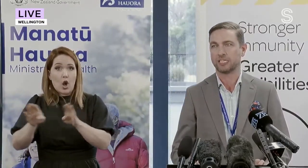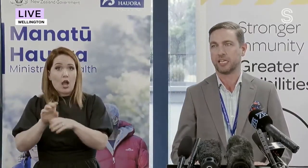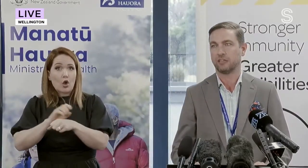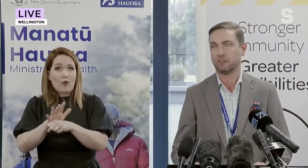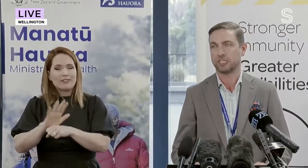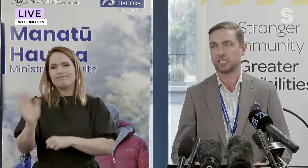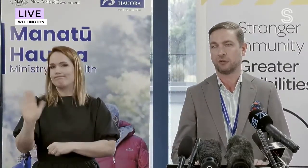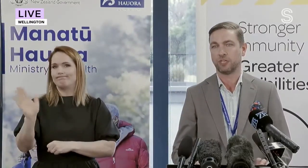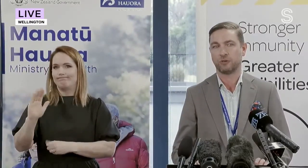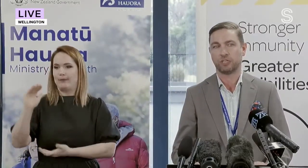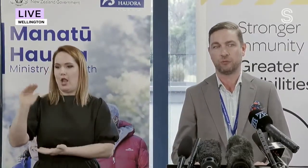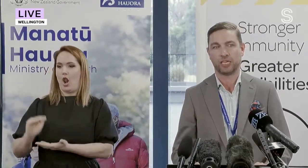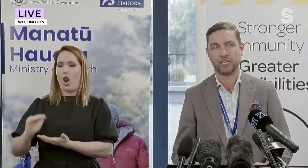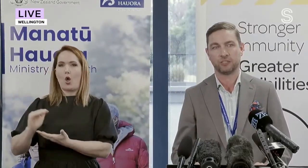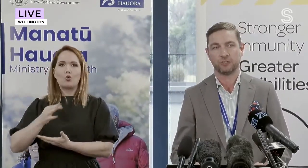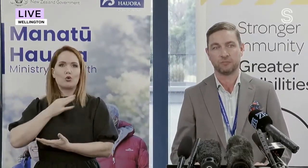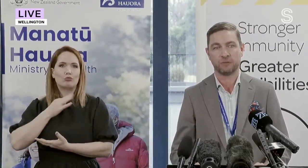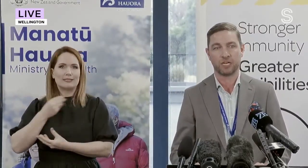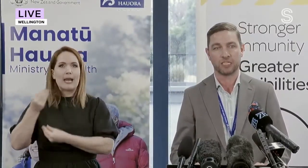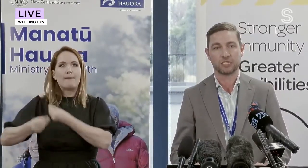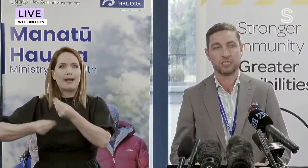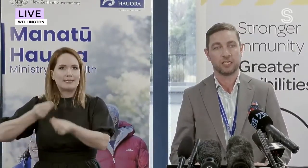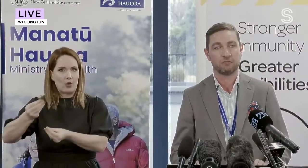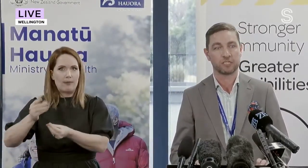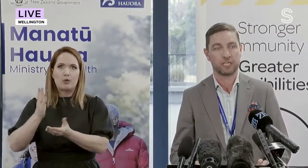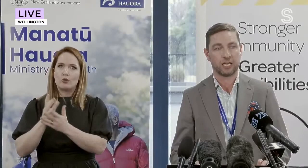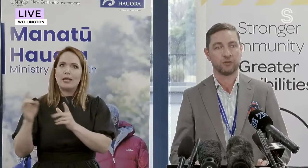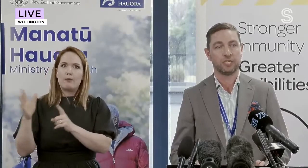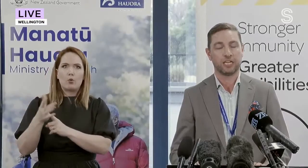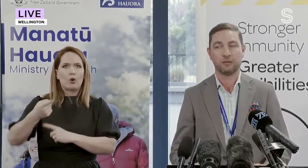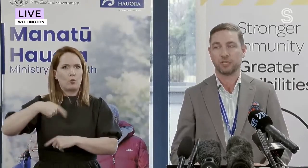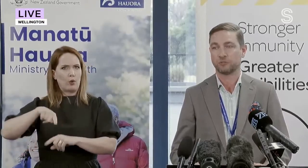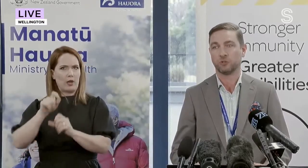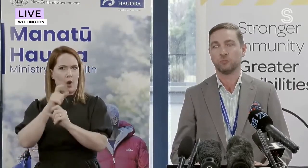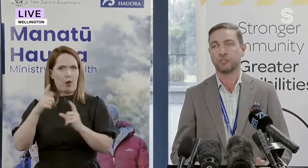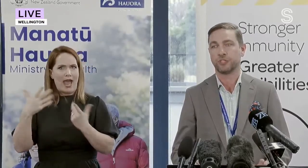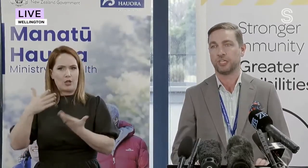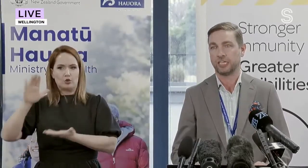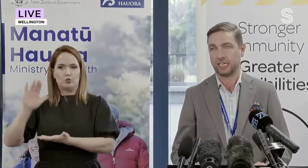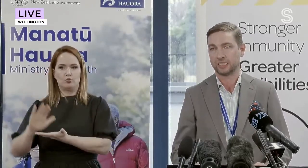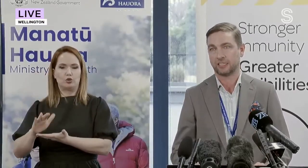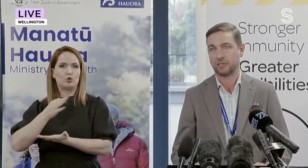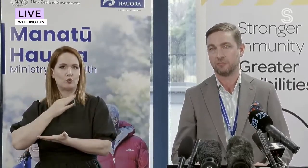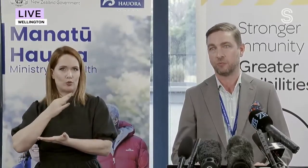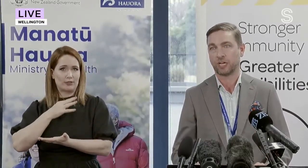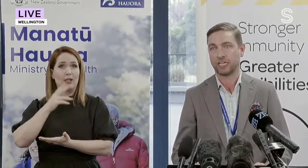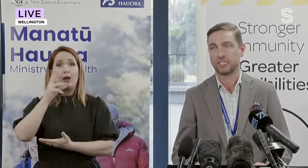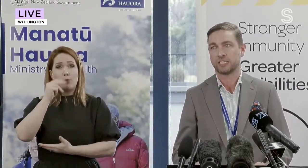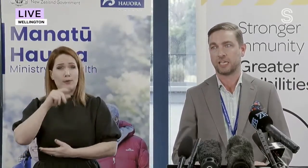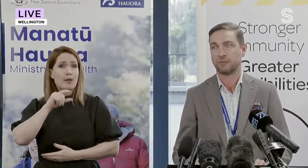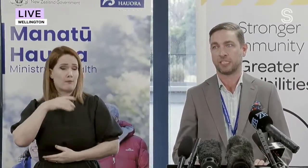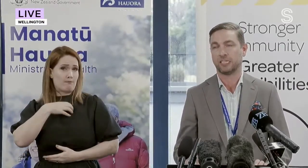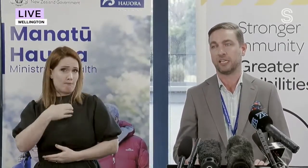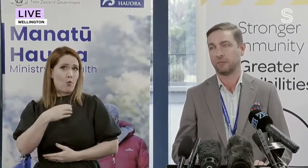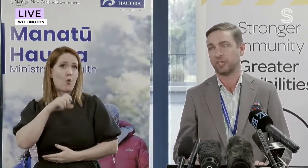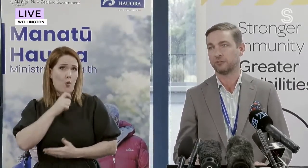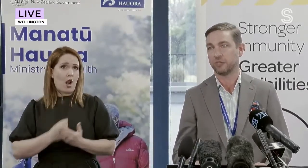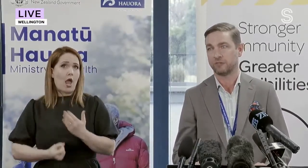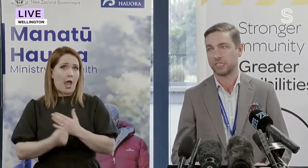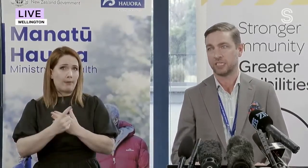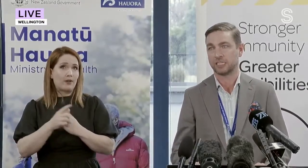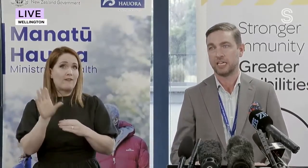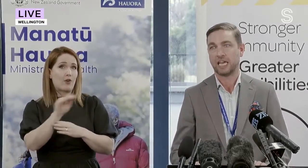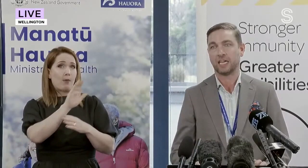we understand the risk and we do everything we can do to minimise that risk now, because we'll almost certainly get more cases, particularly coming